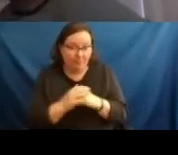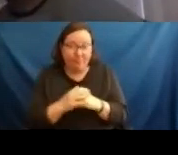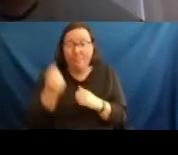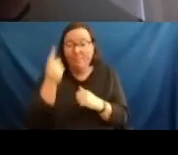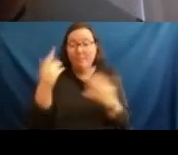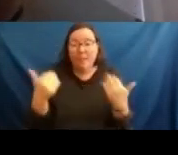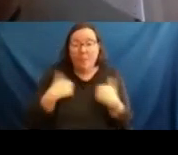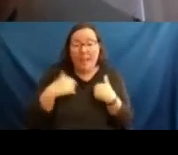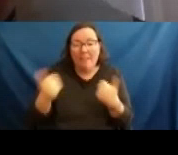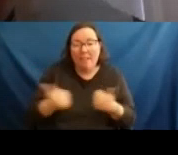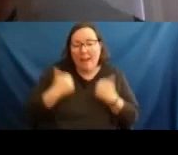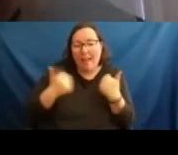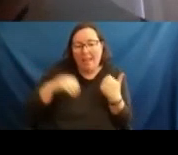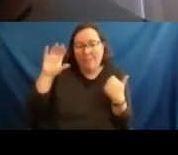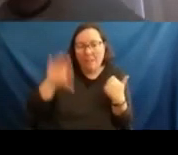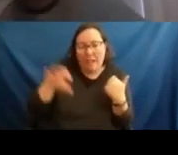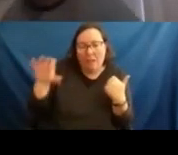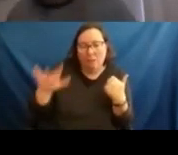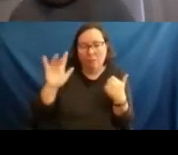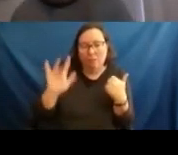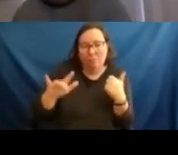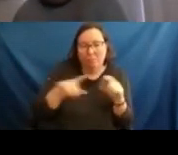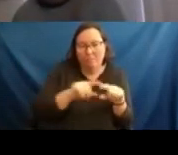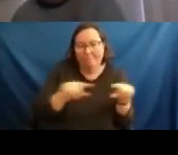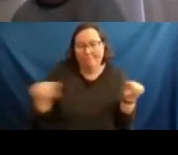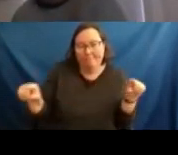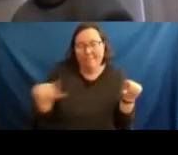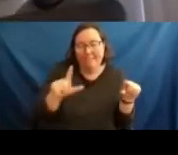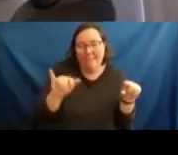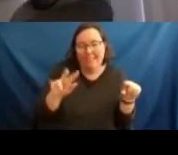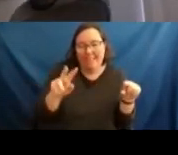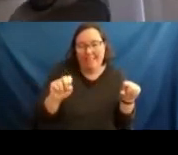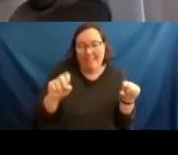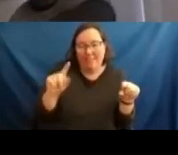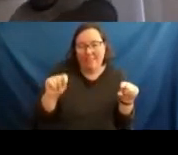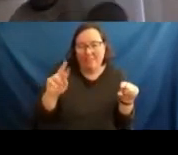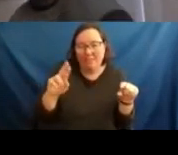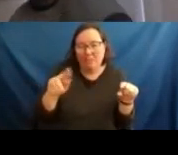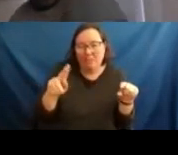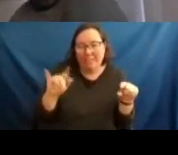live captioning. Our live captionist hasn't gone on yet.